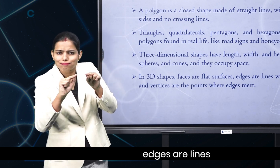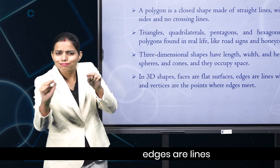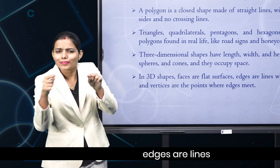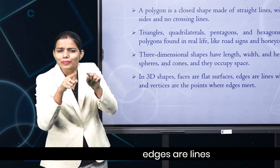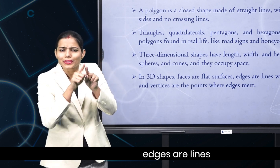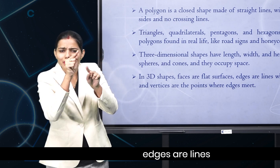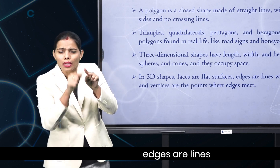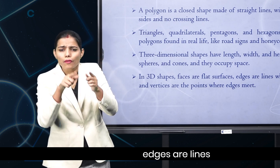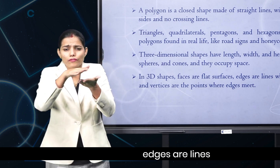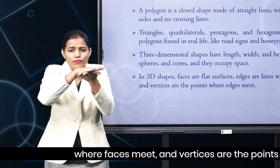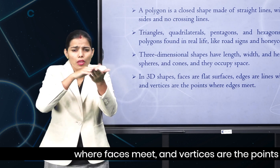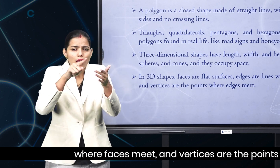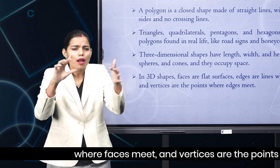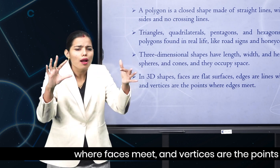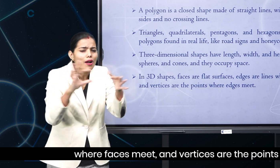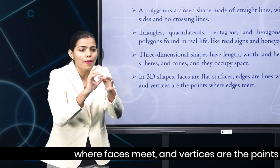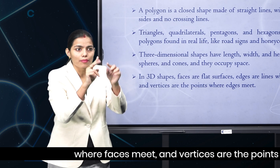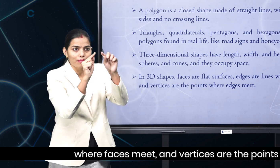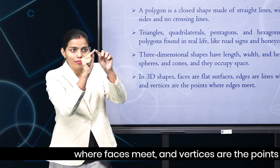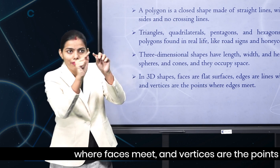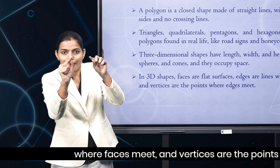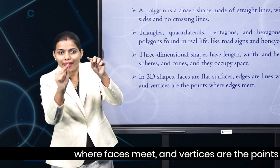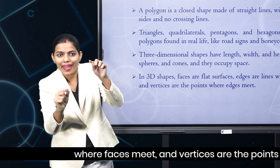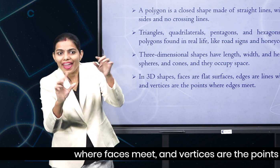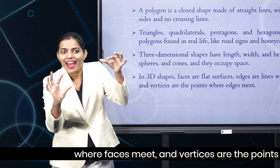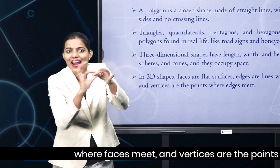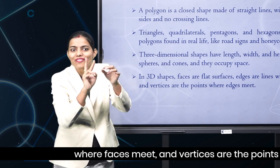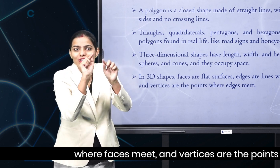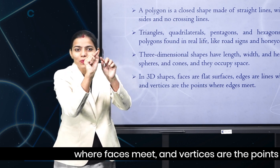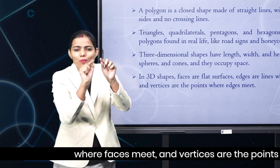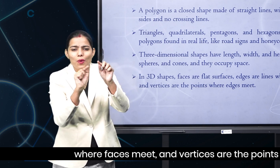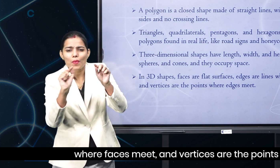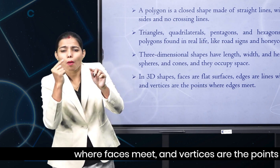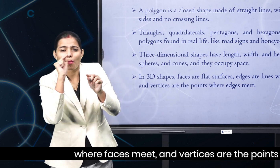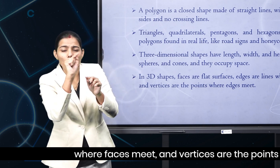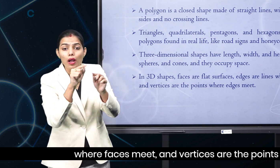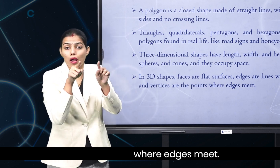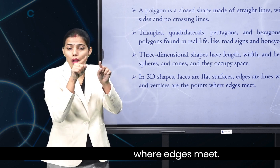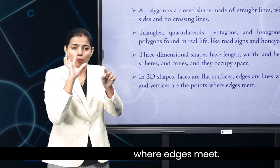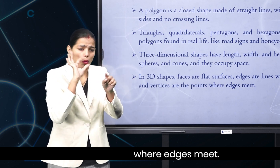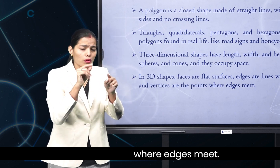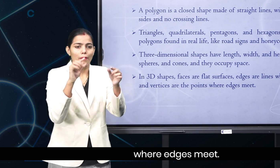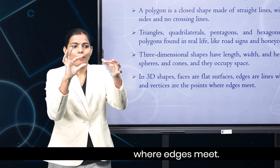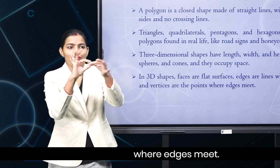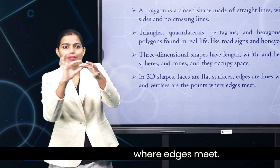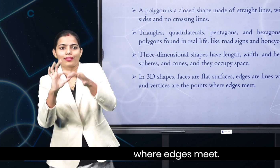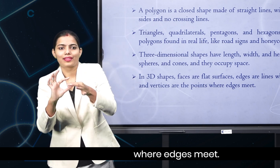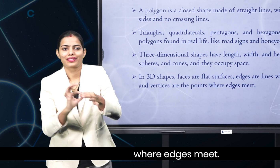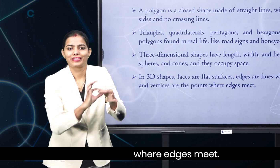edges are lines where faces meet, and vertices are the points where edges meet.